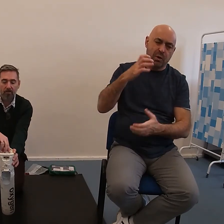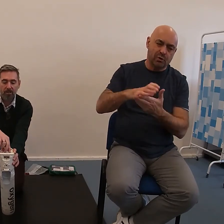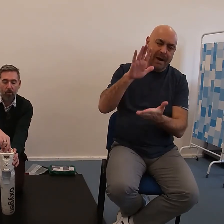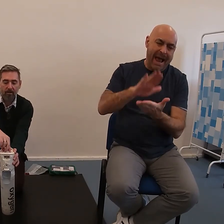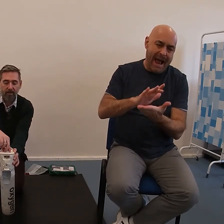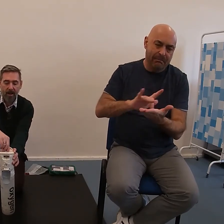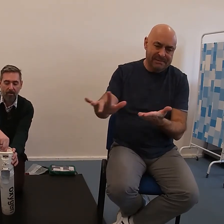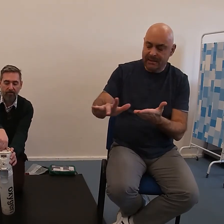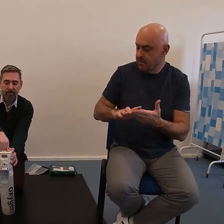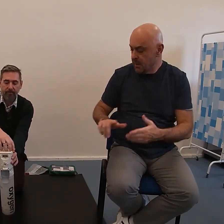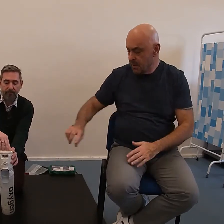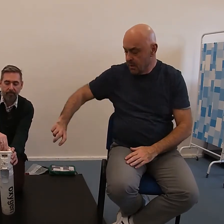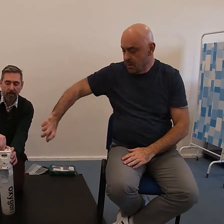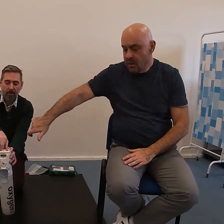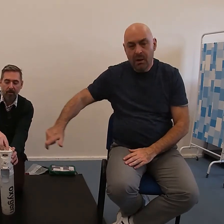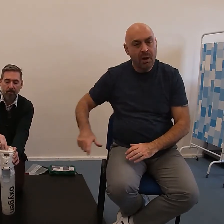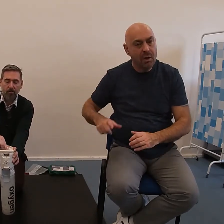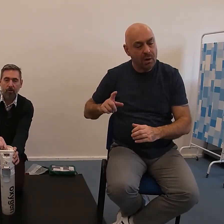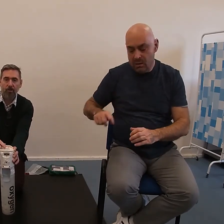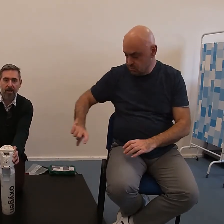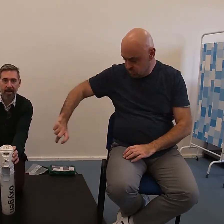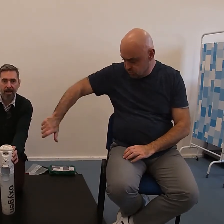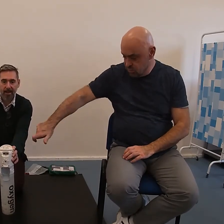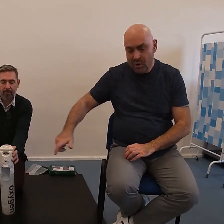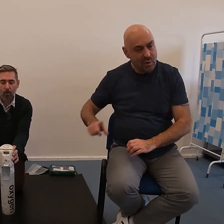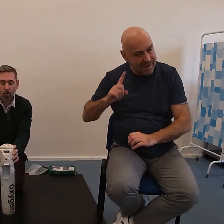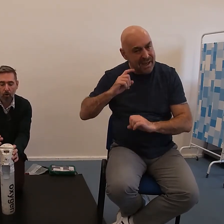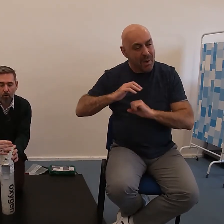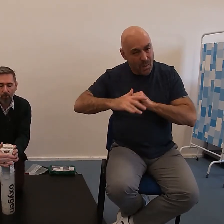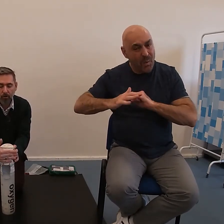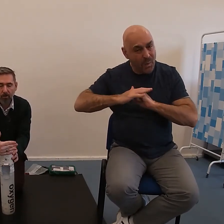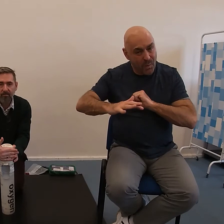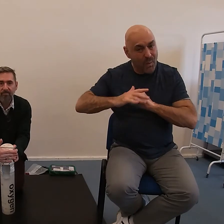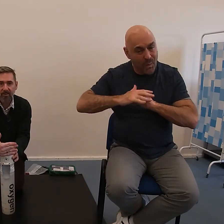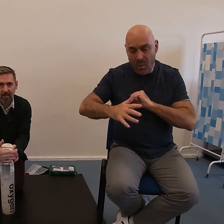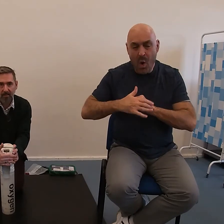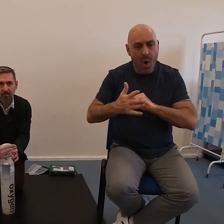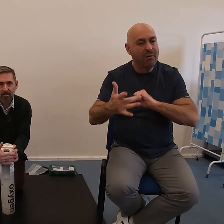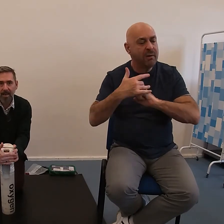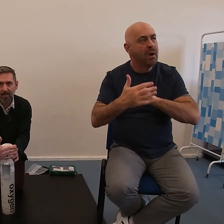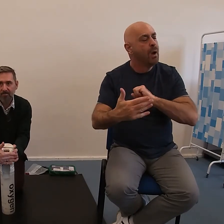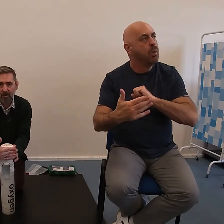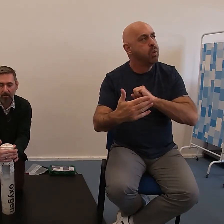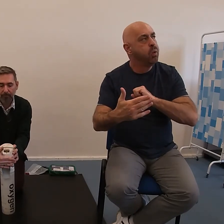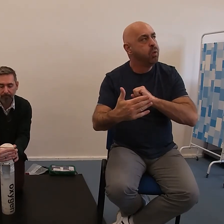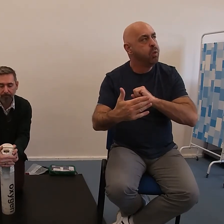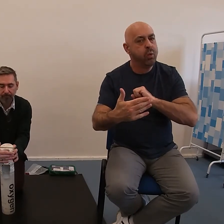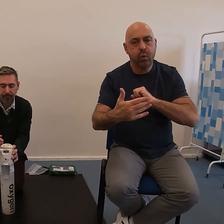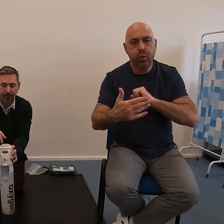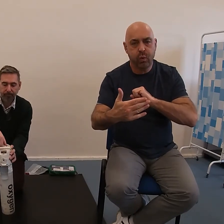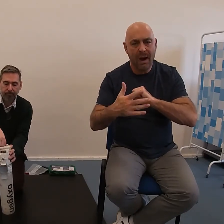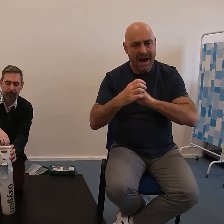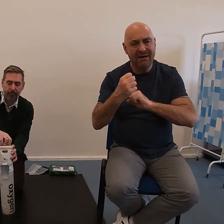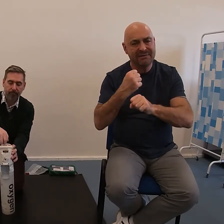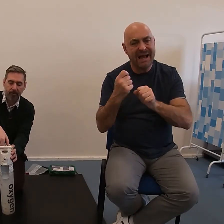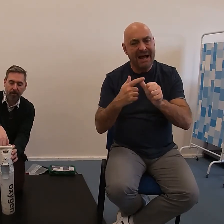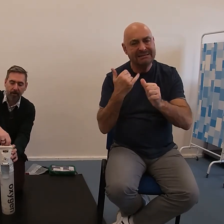when you turn this white valve, you can hear or you can feel gas